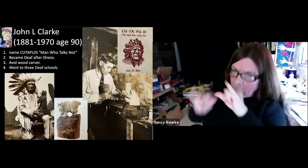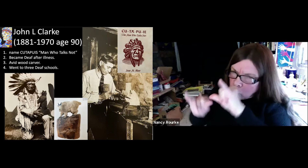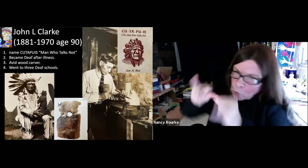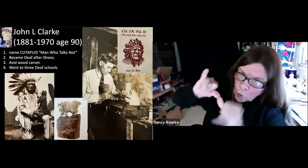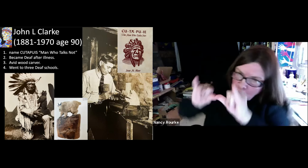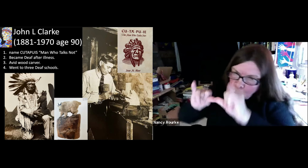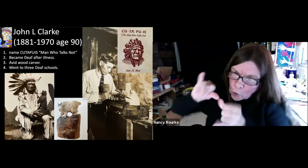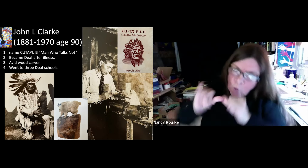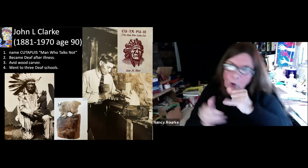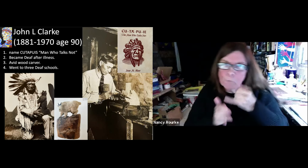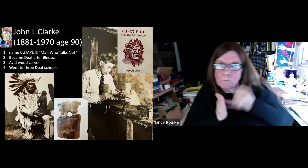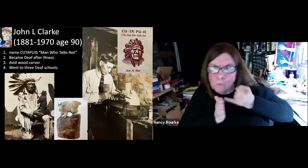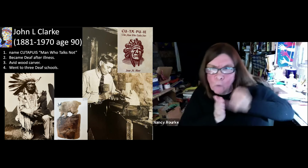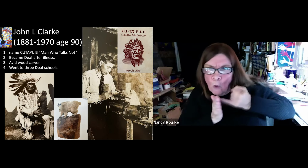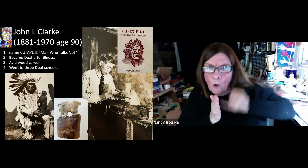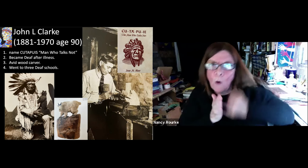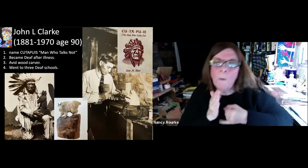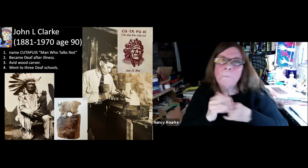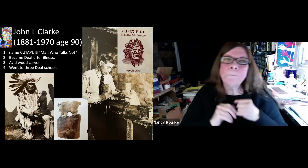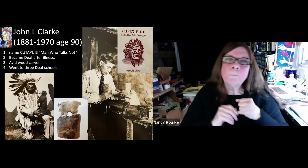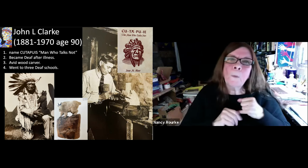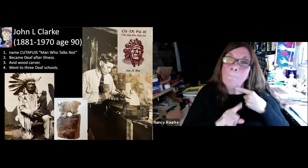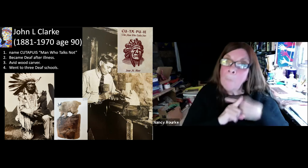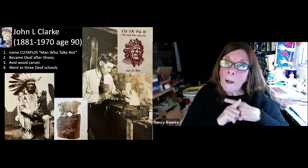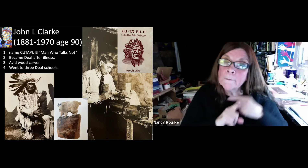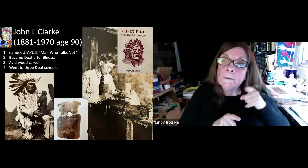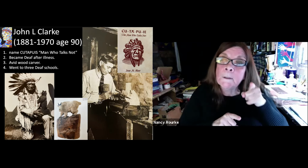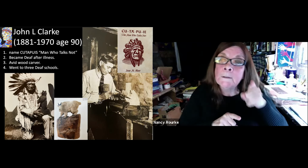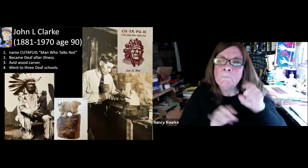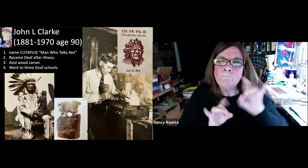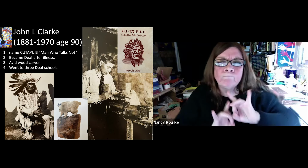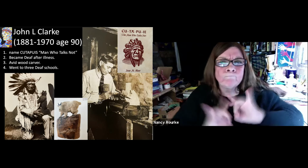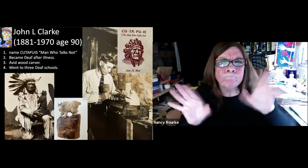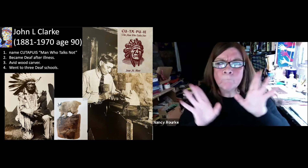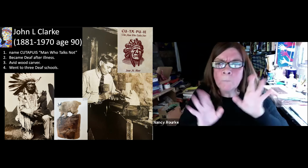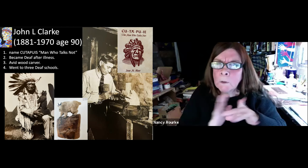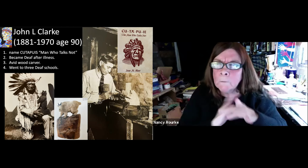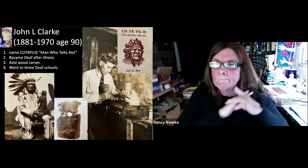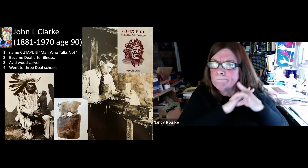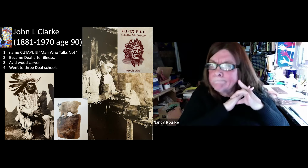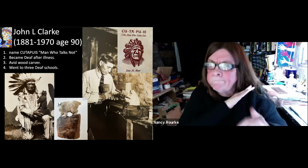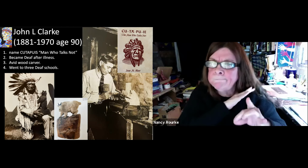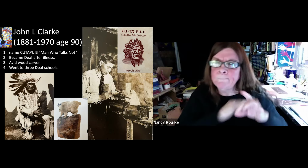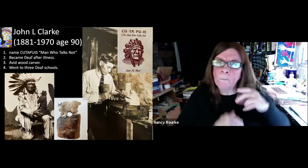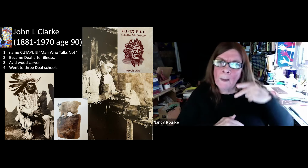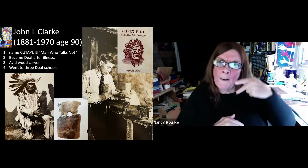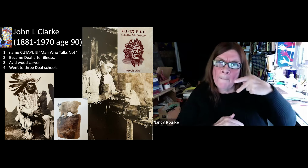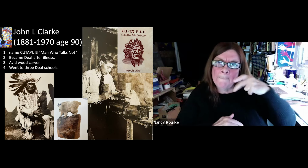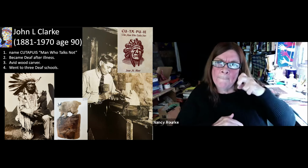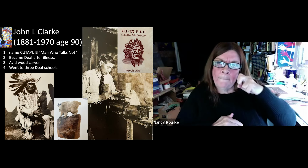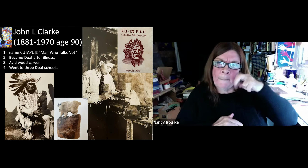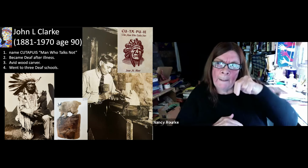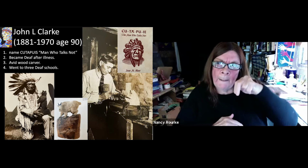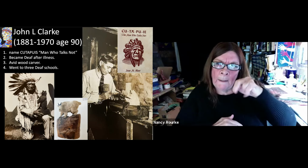Of animals work. Which he studied. Drew. Measured. And worked with. However.